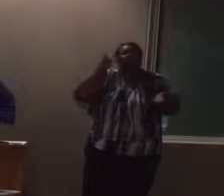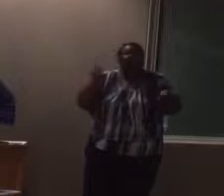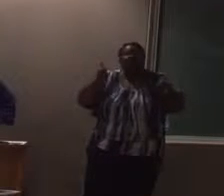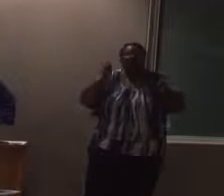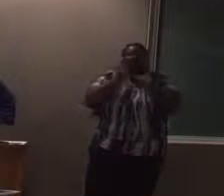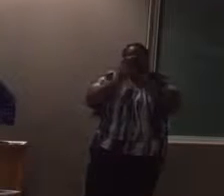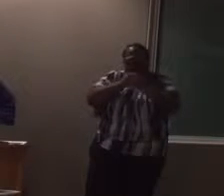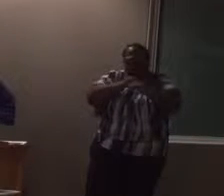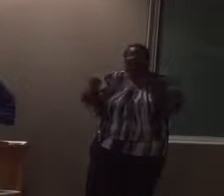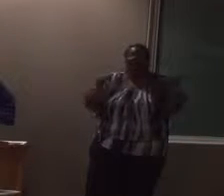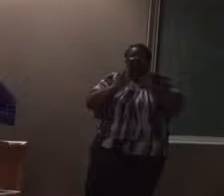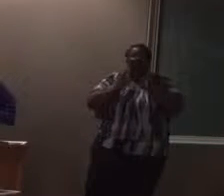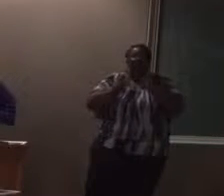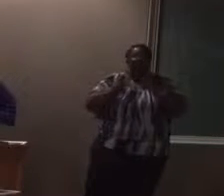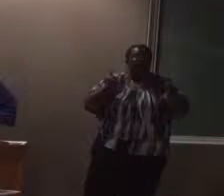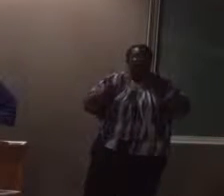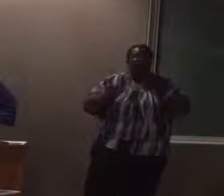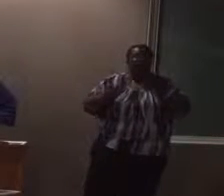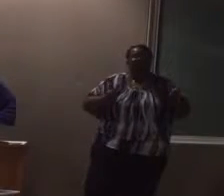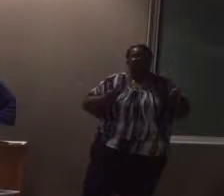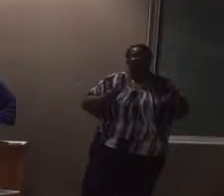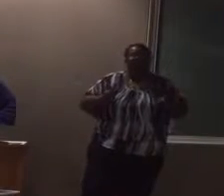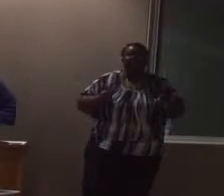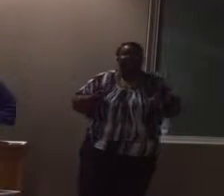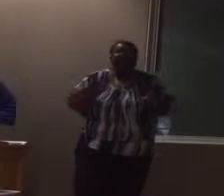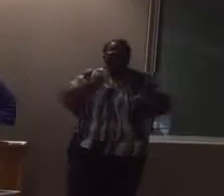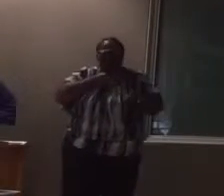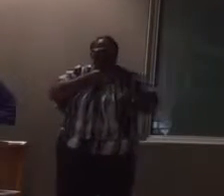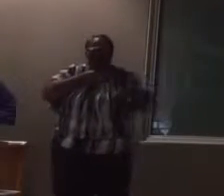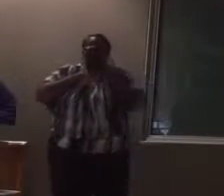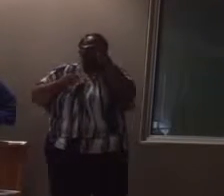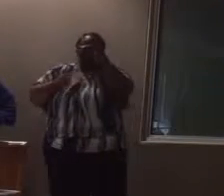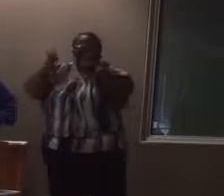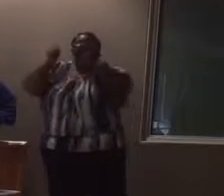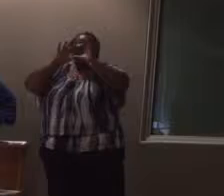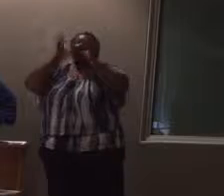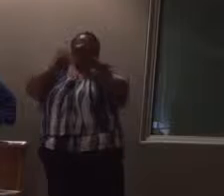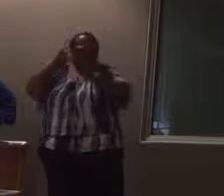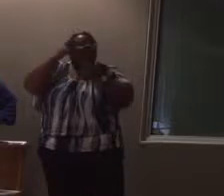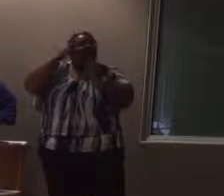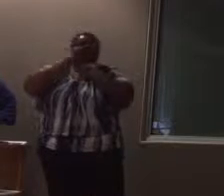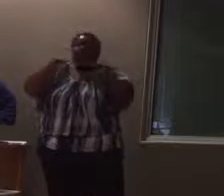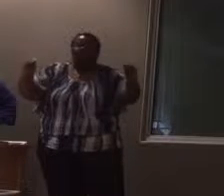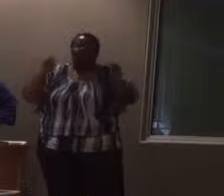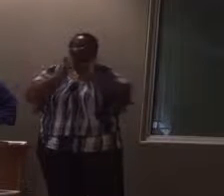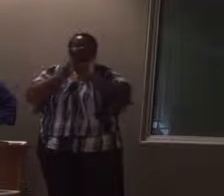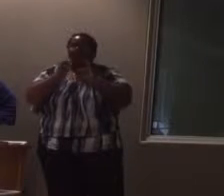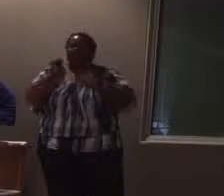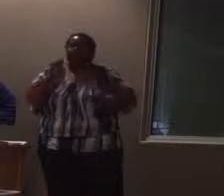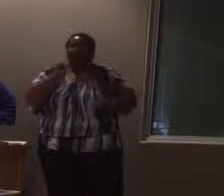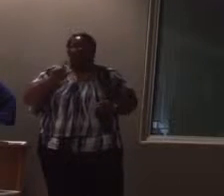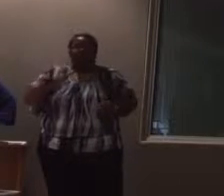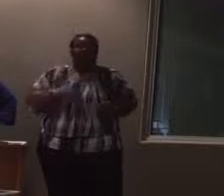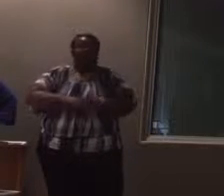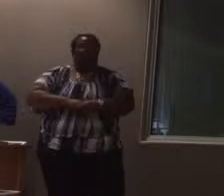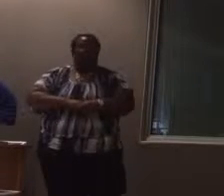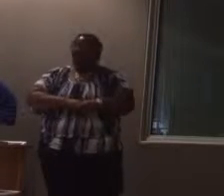interpreting, and which classes you think won't have interpreters. Let me see, which of you think, which classes do you think won't